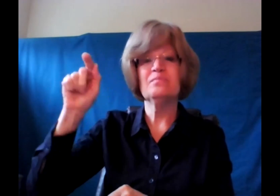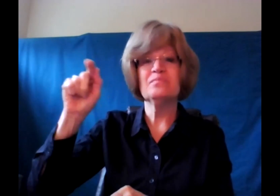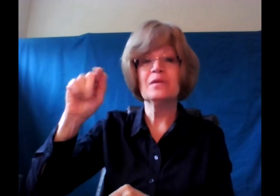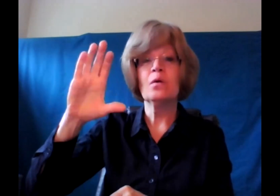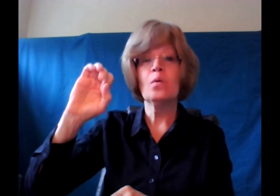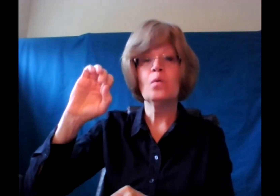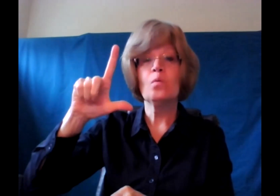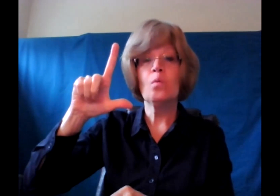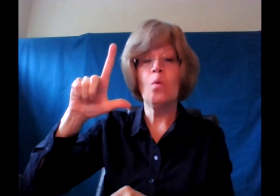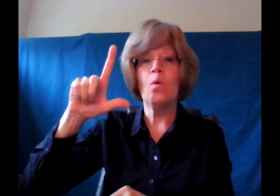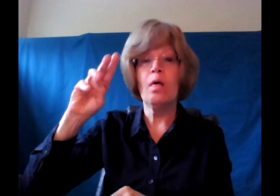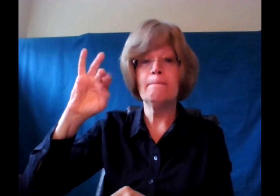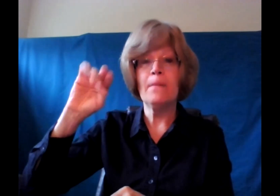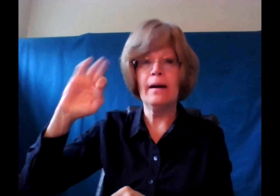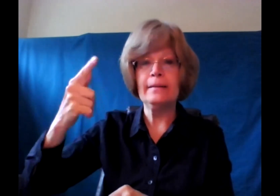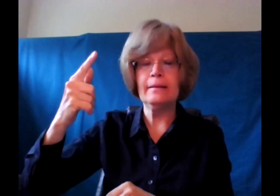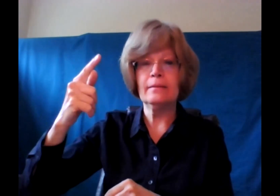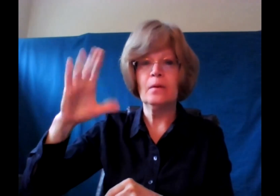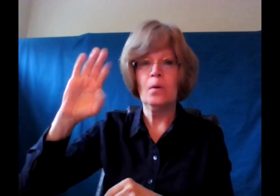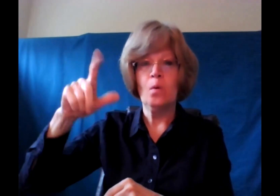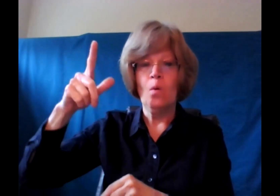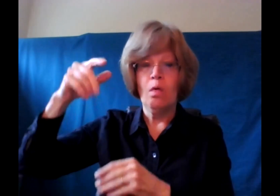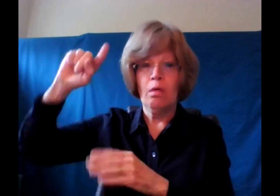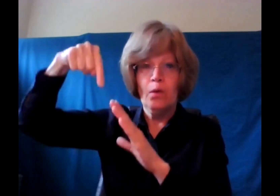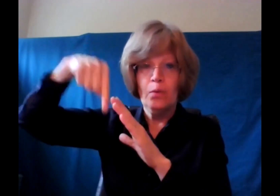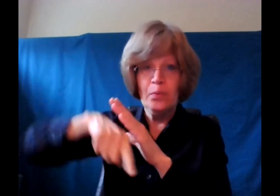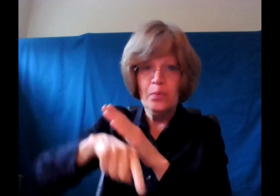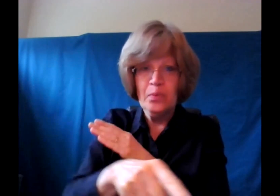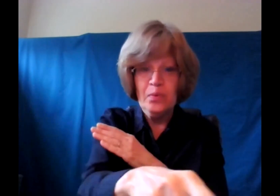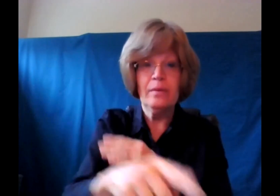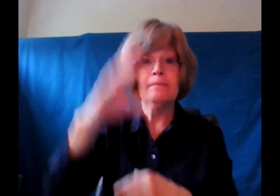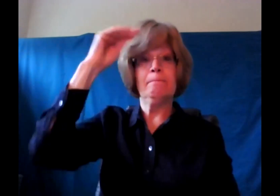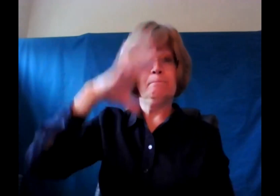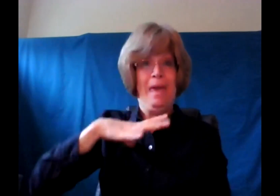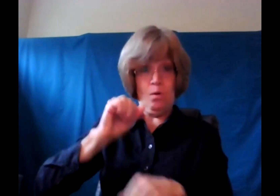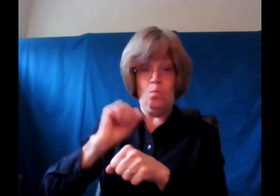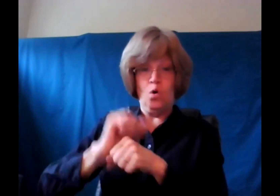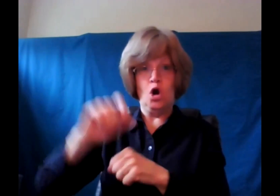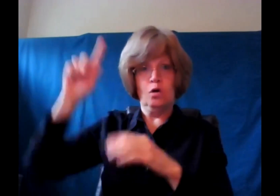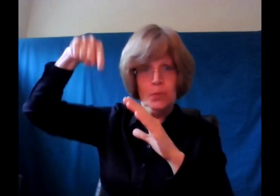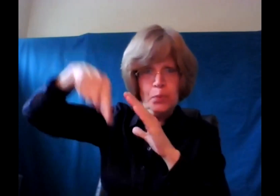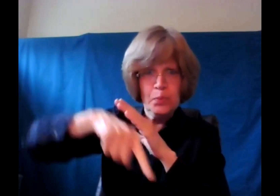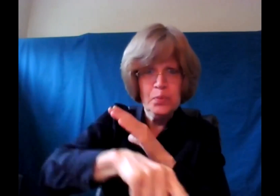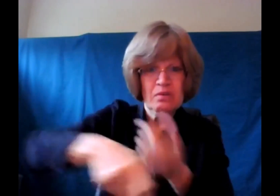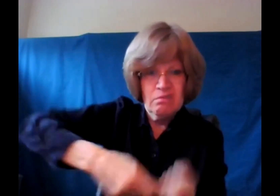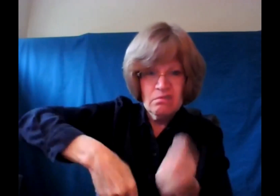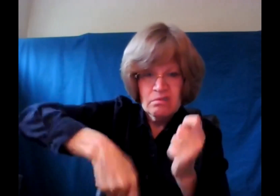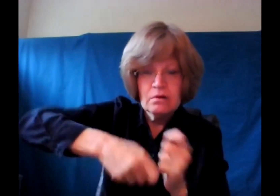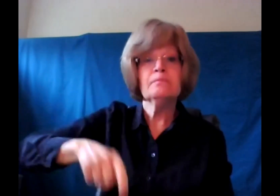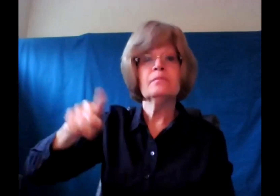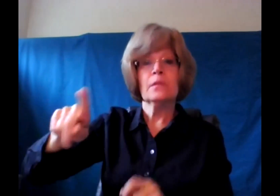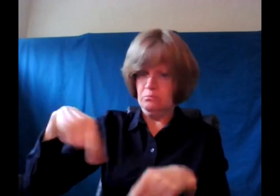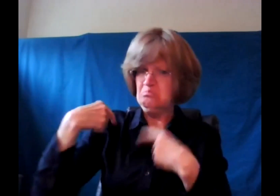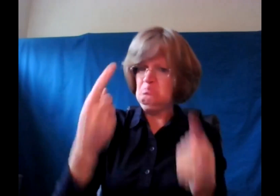area, there was a man who was working in the coal mines. He had been there for a